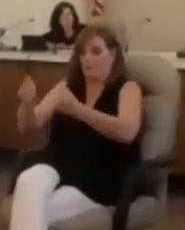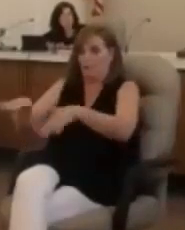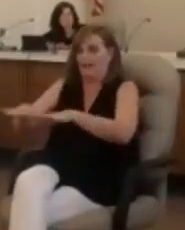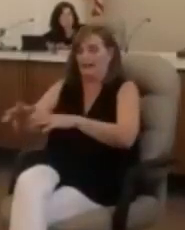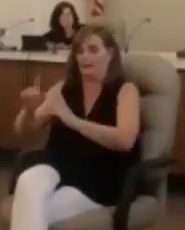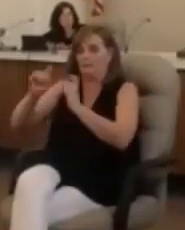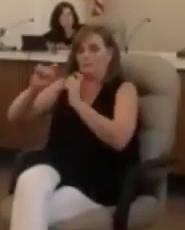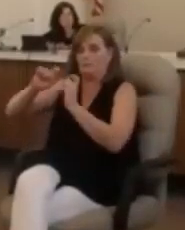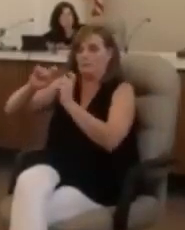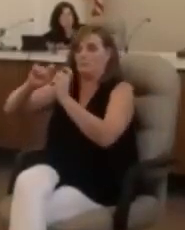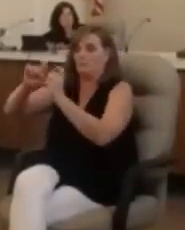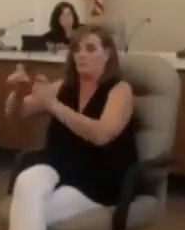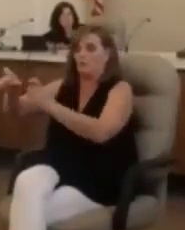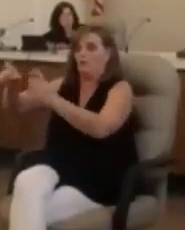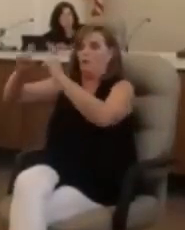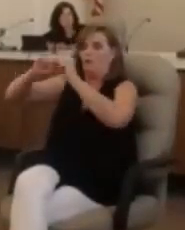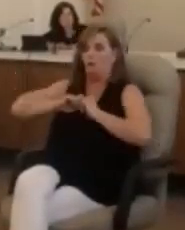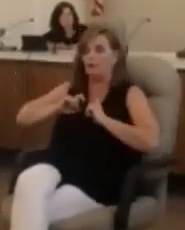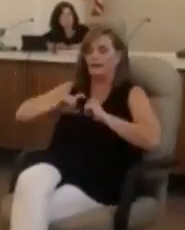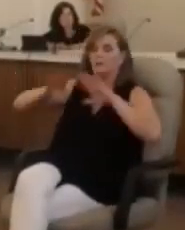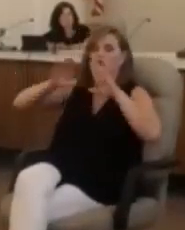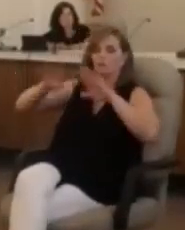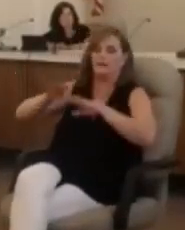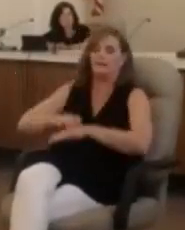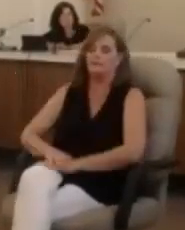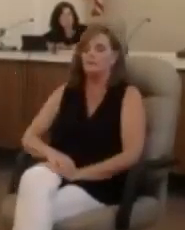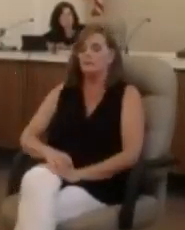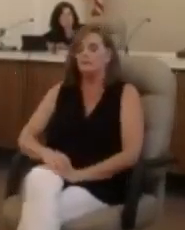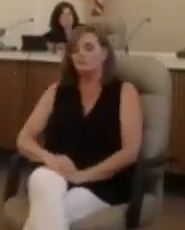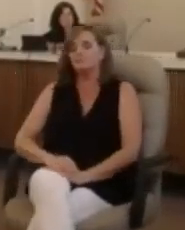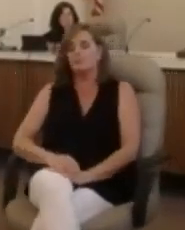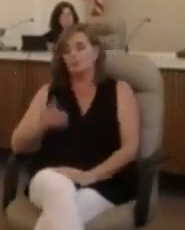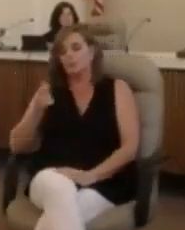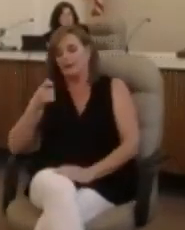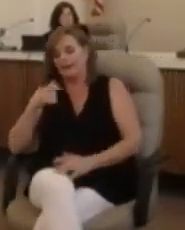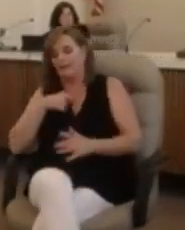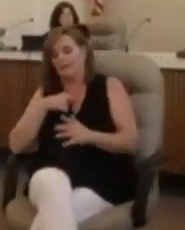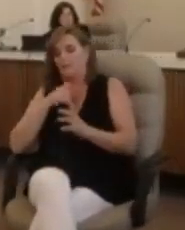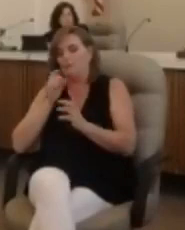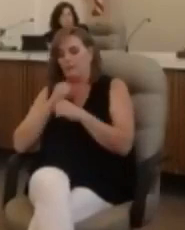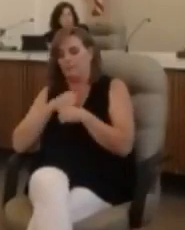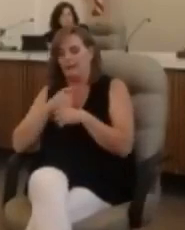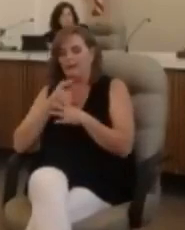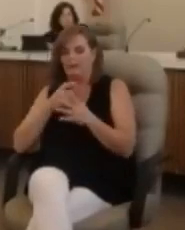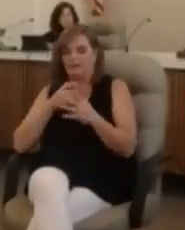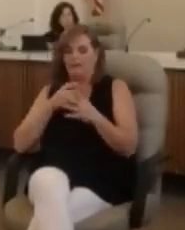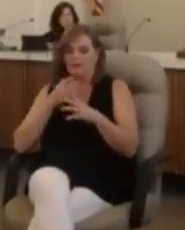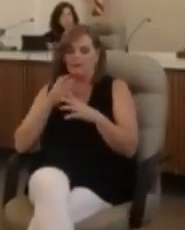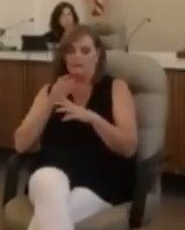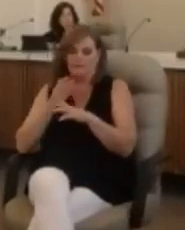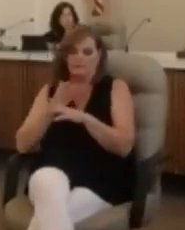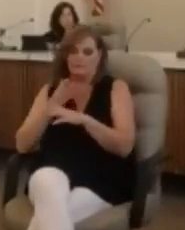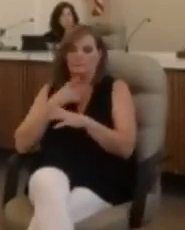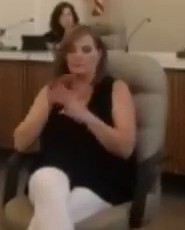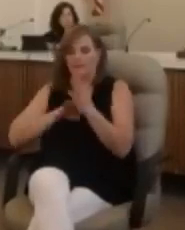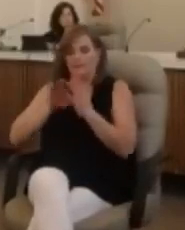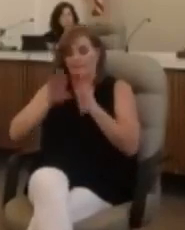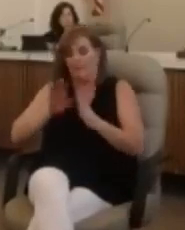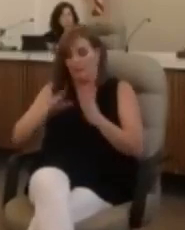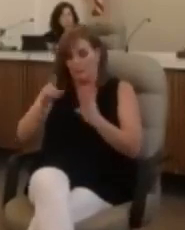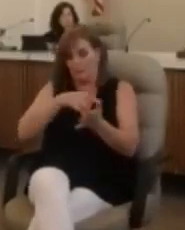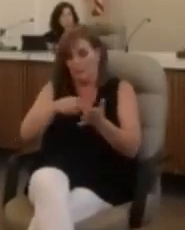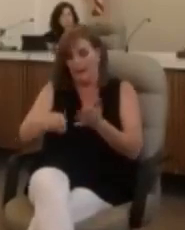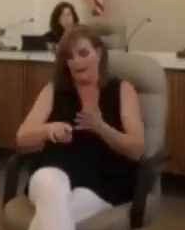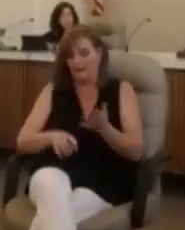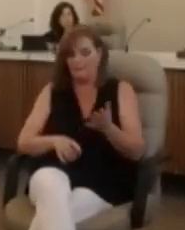of the infrastructure necessary for that park to be constructed at the developer's expense instead of at the taxpayer's